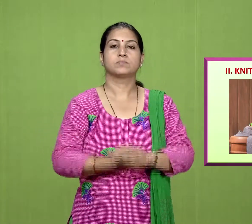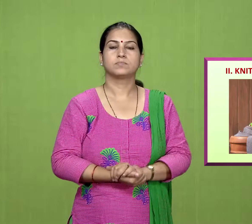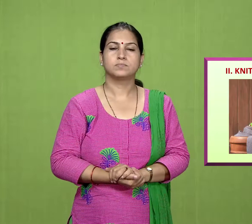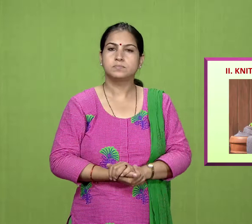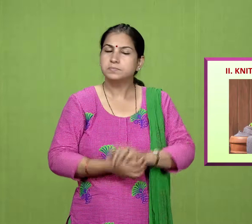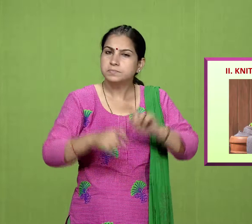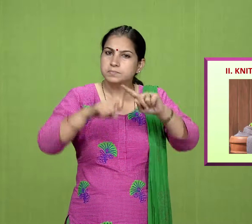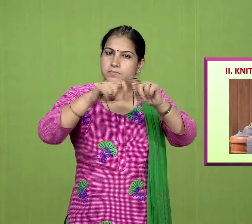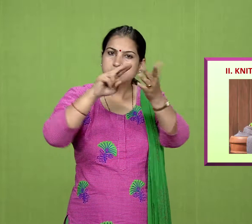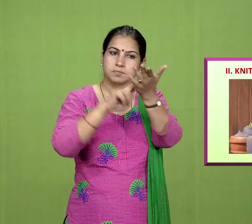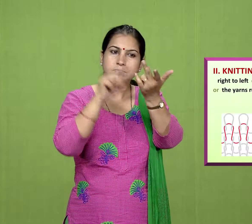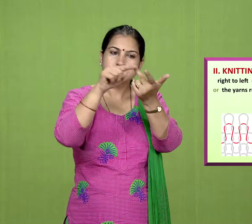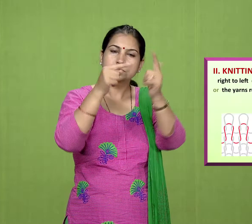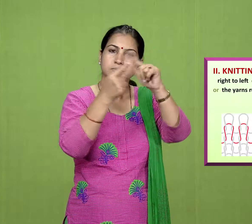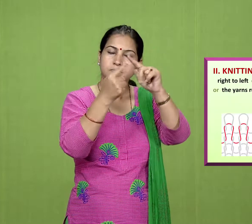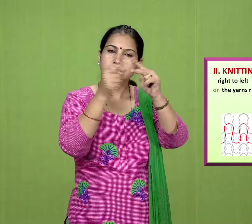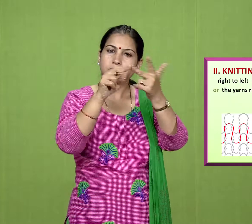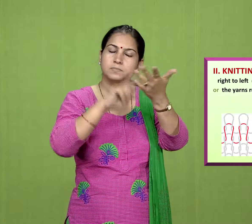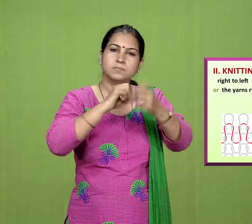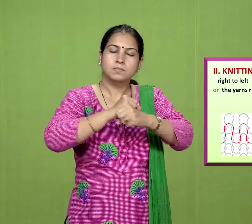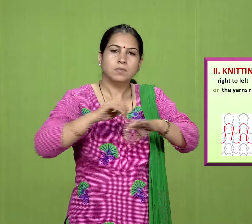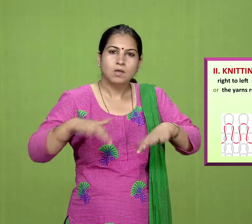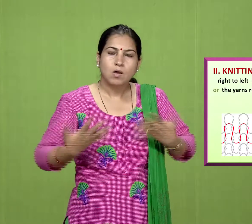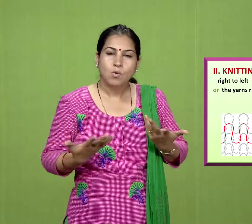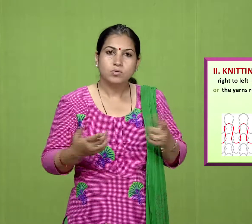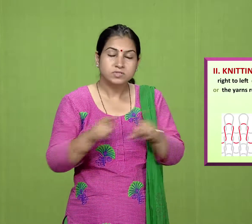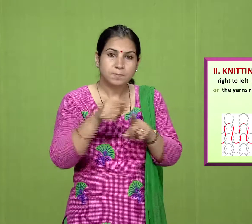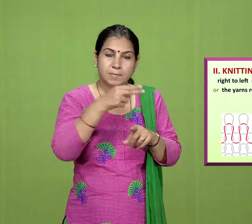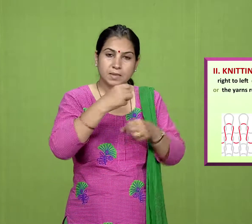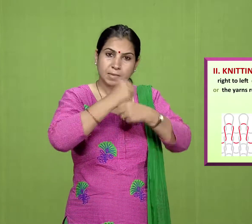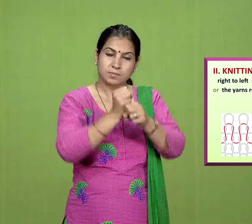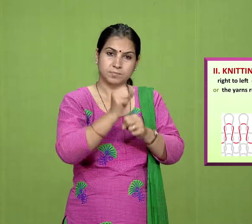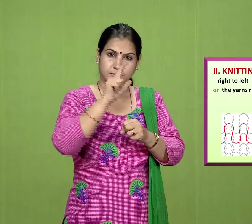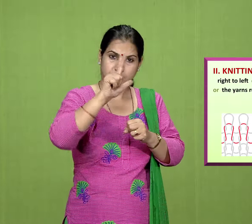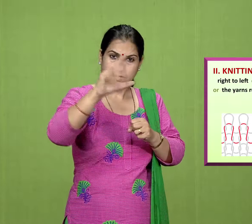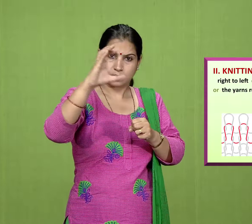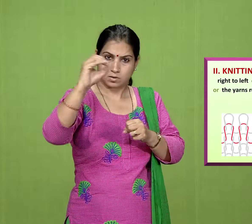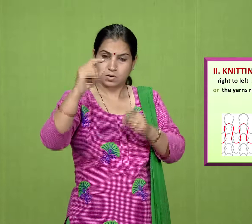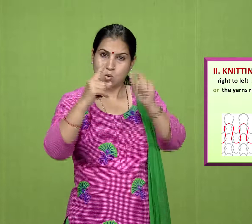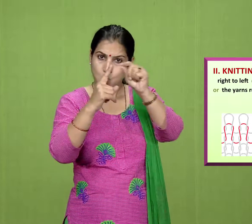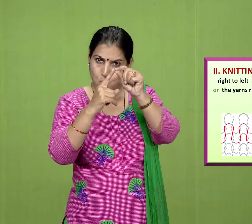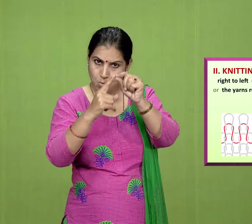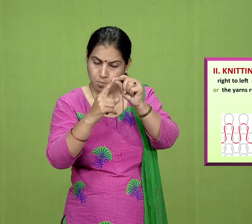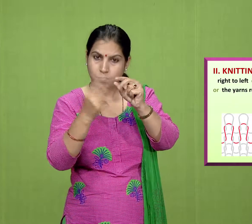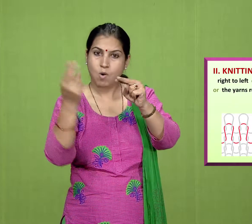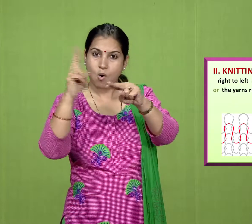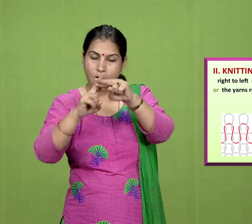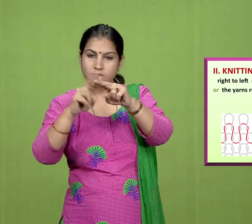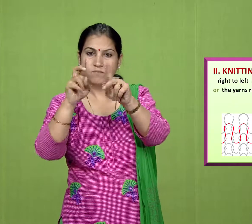Knitting is the process of formation of loops of yarns and drawing a